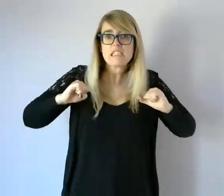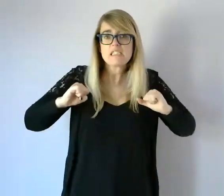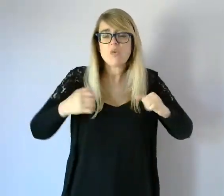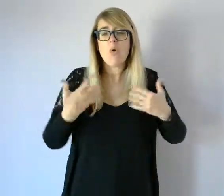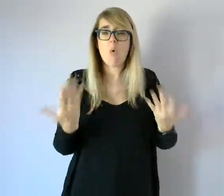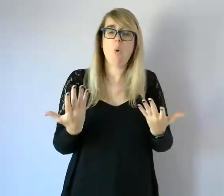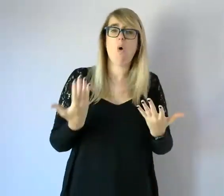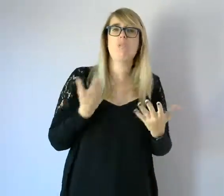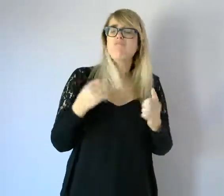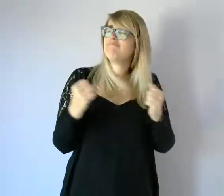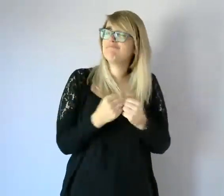sanctions.